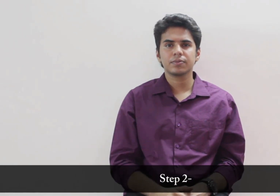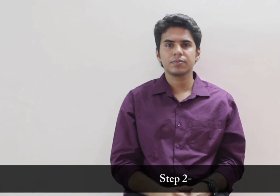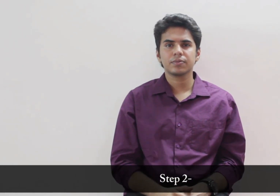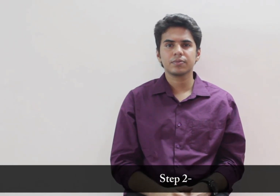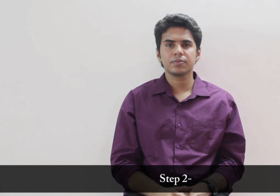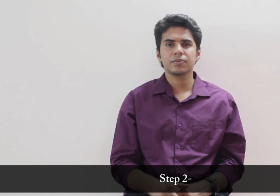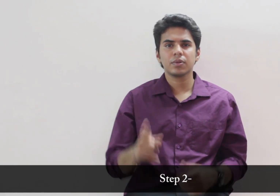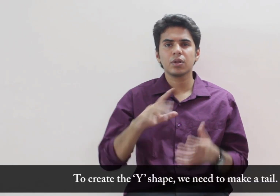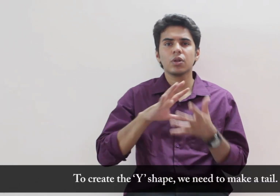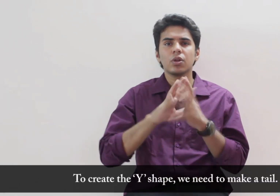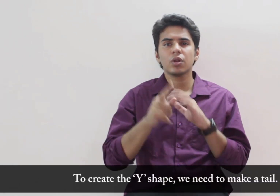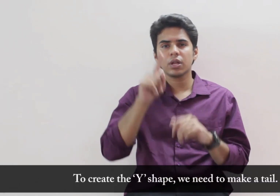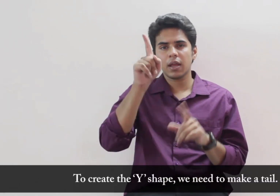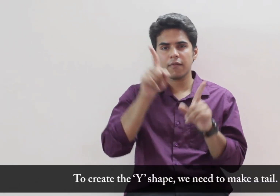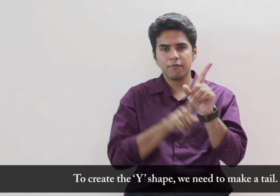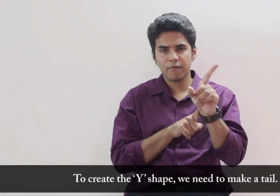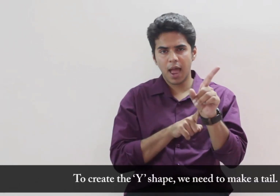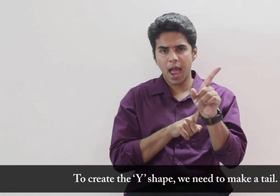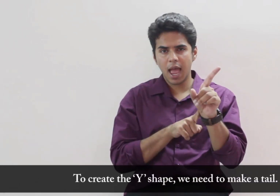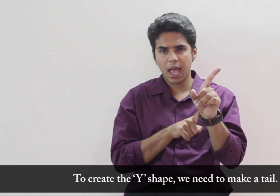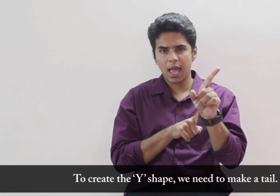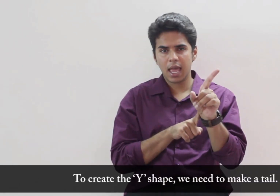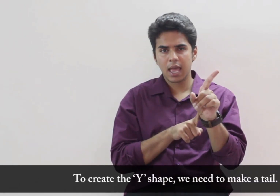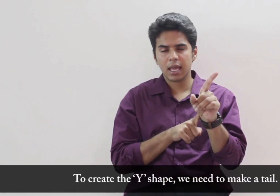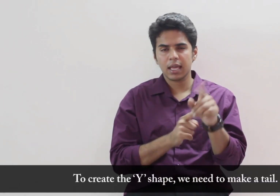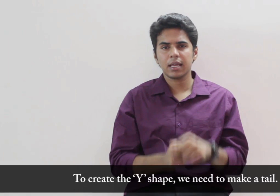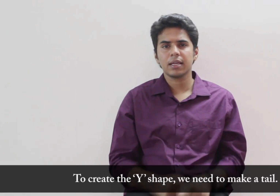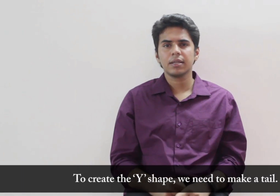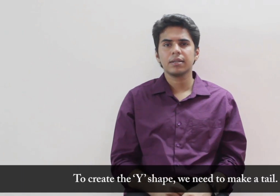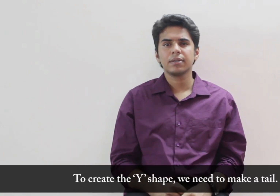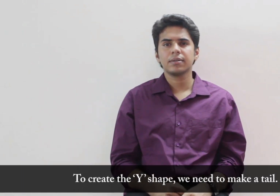To create the Y shape, we need to make a tail.